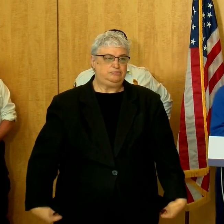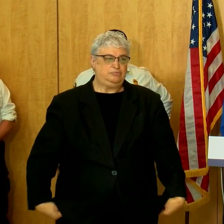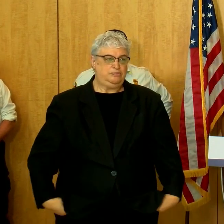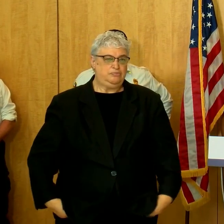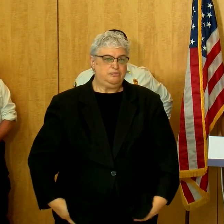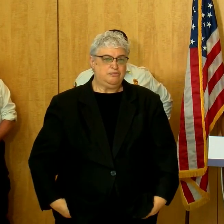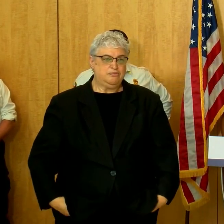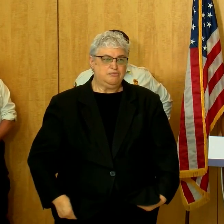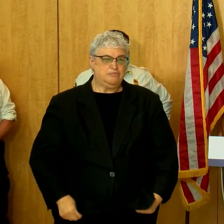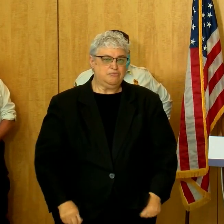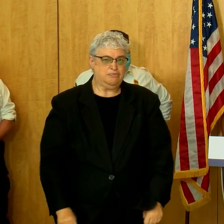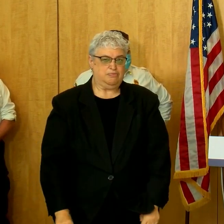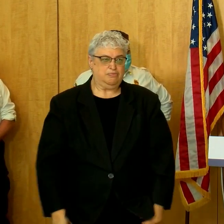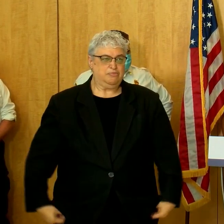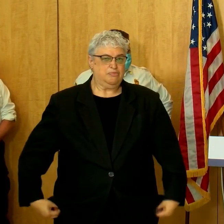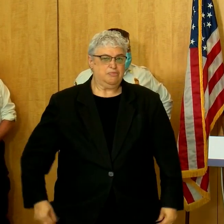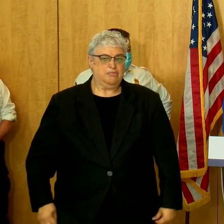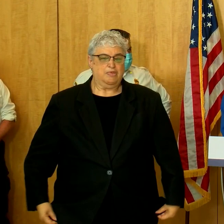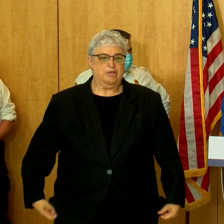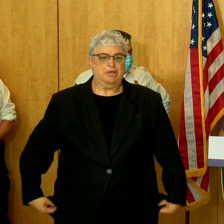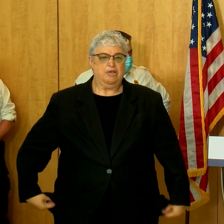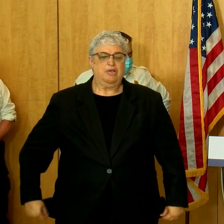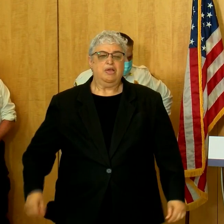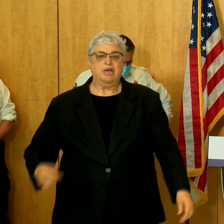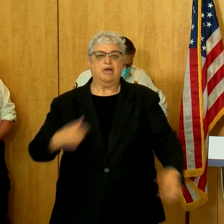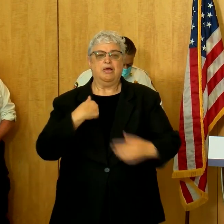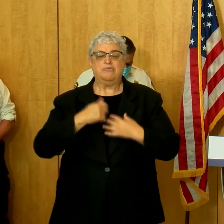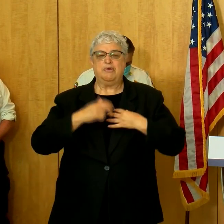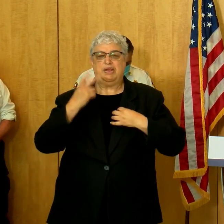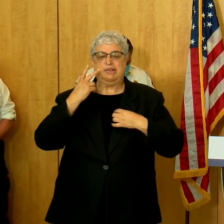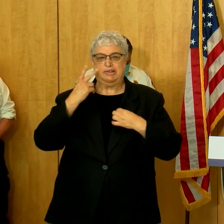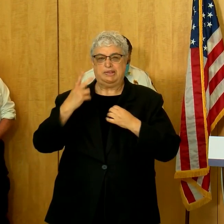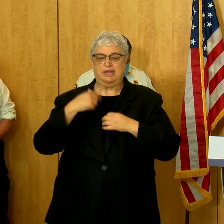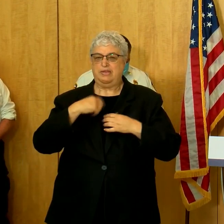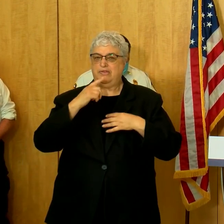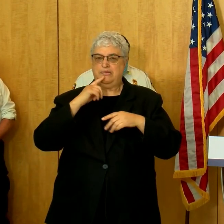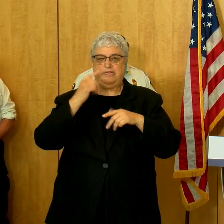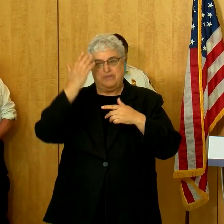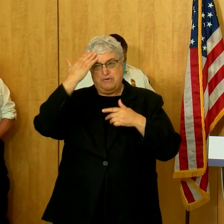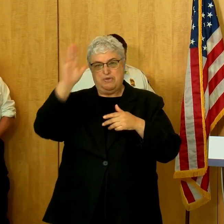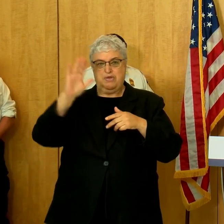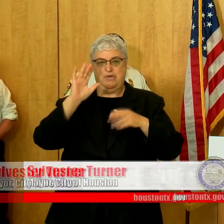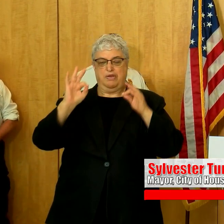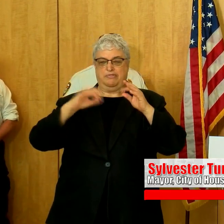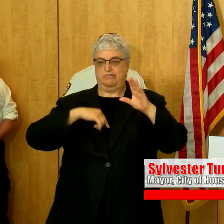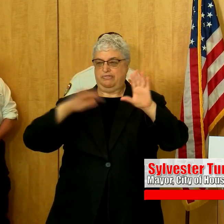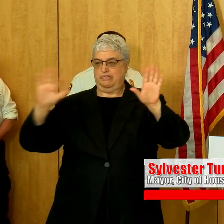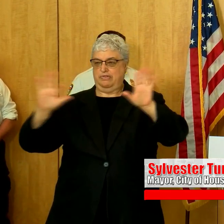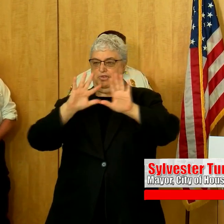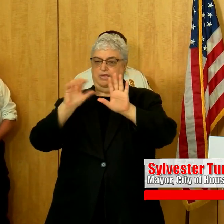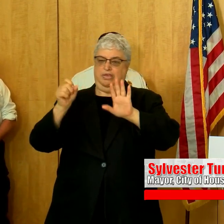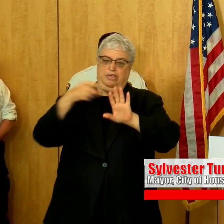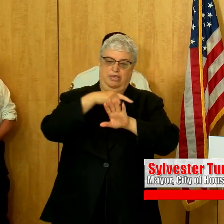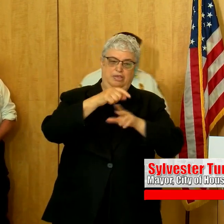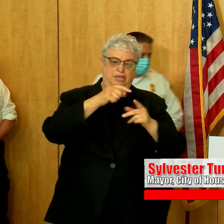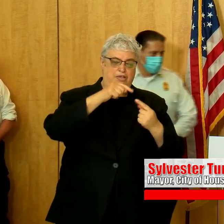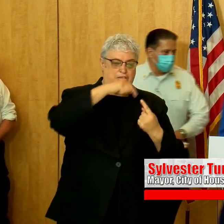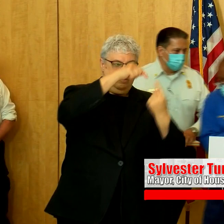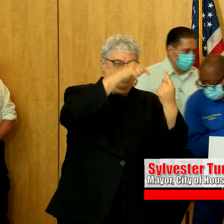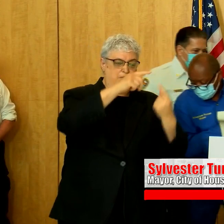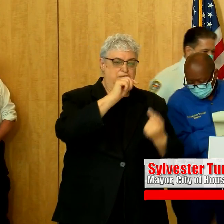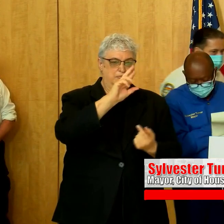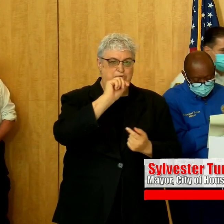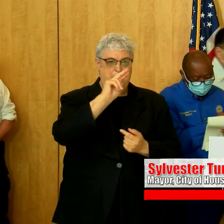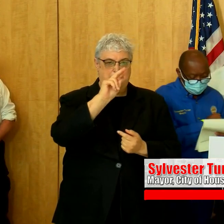Right, and I want to underscore the unpredictability or the spinoff from these storms, so we need to be very much ready. Chief Peña with fire.